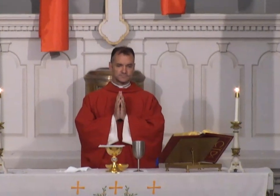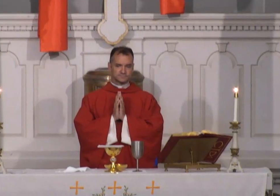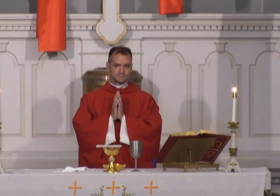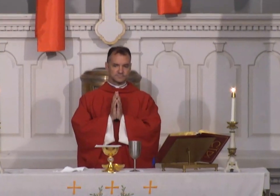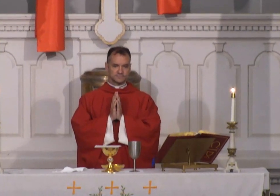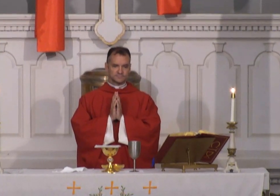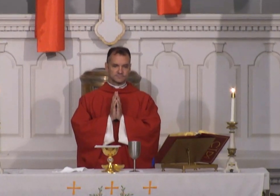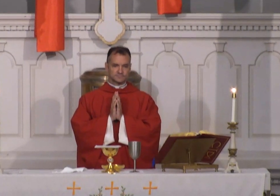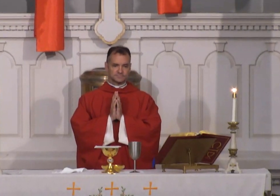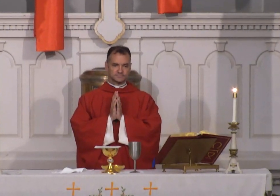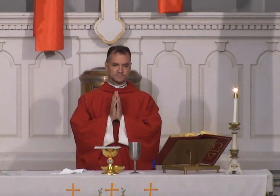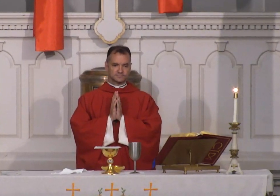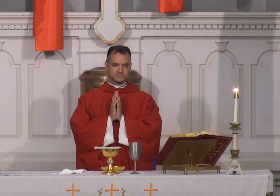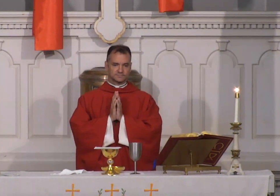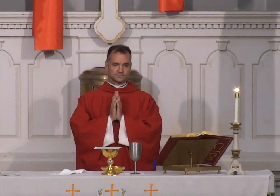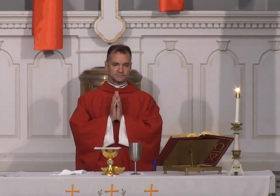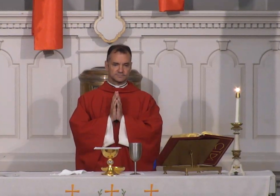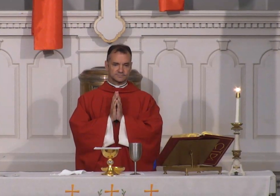Deo